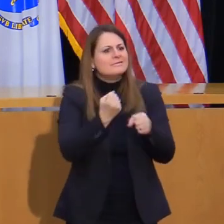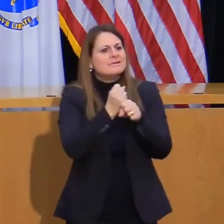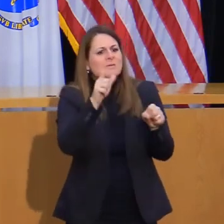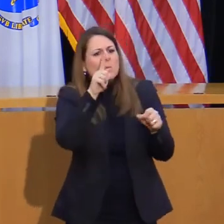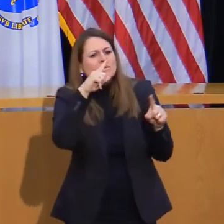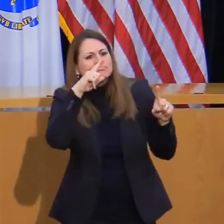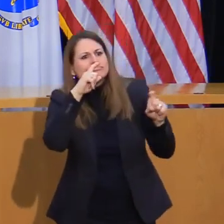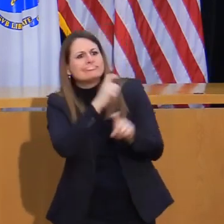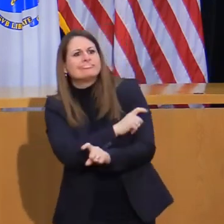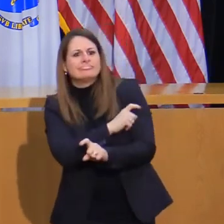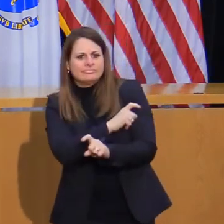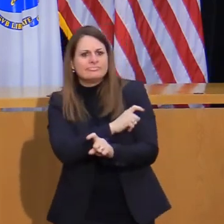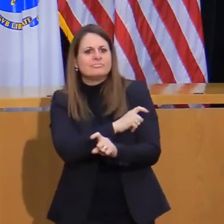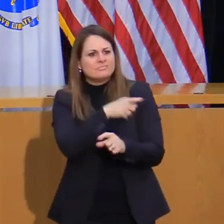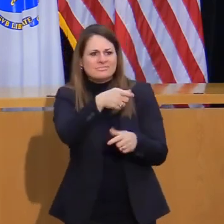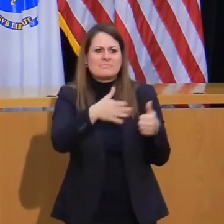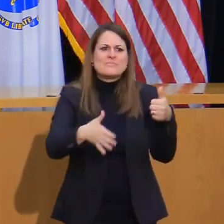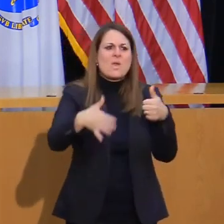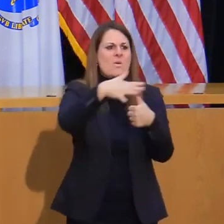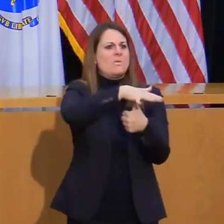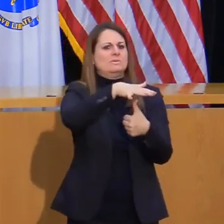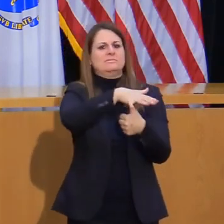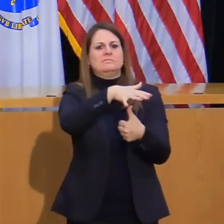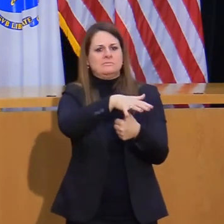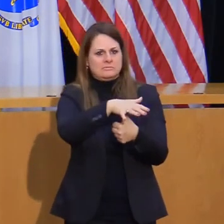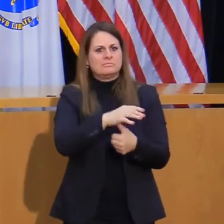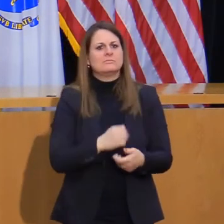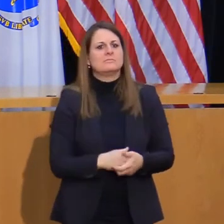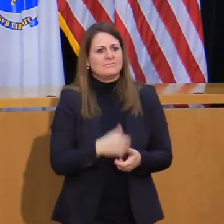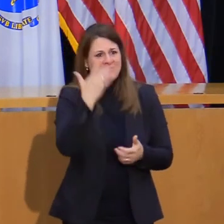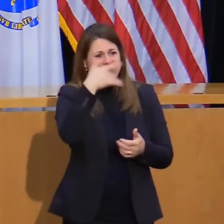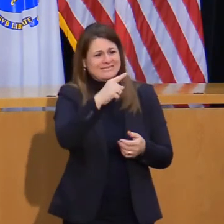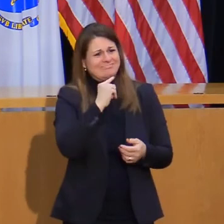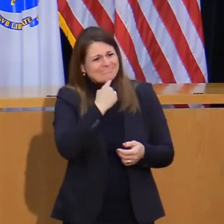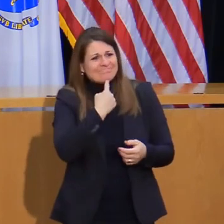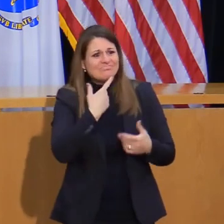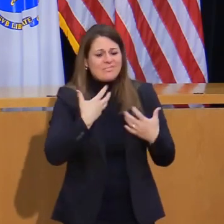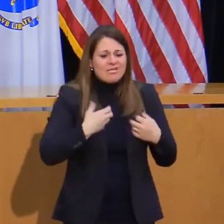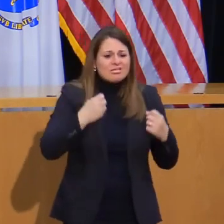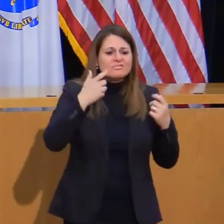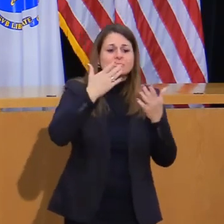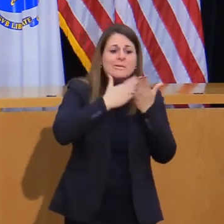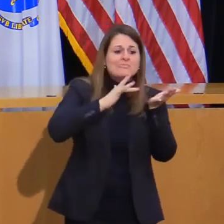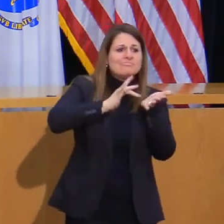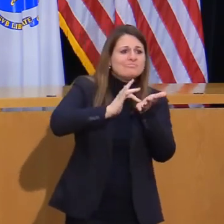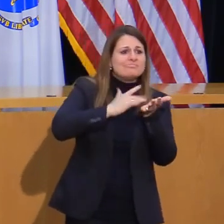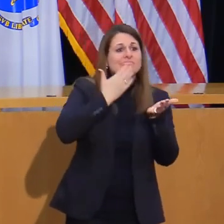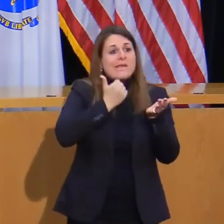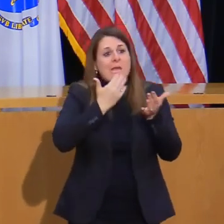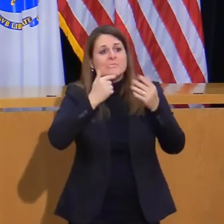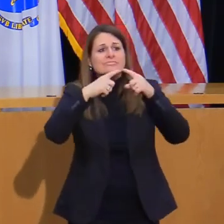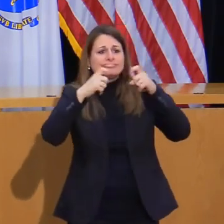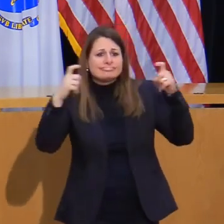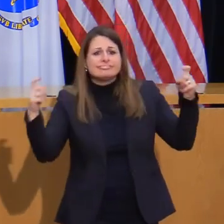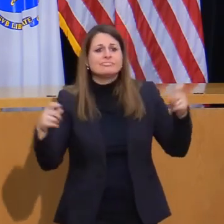the health and safety of individuals with significant needs, including creating the first protocols for administering vaccines in the